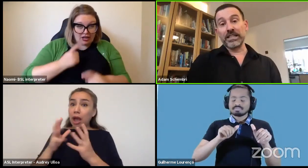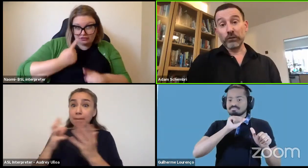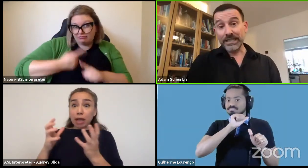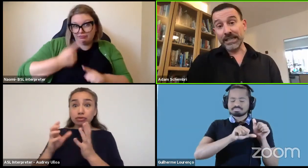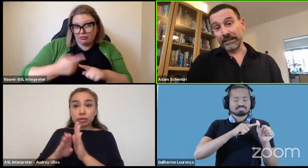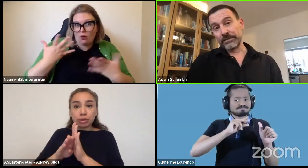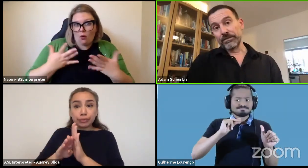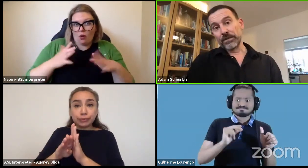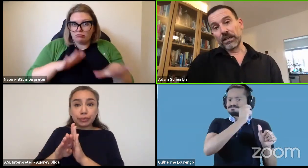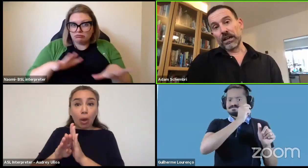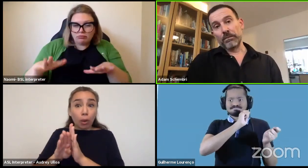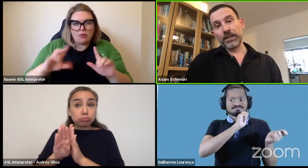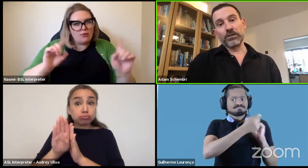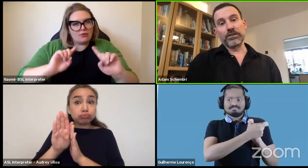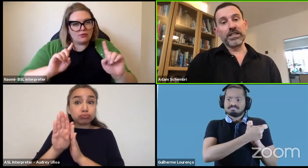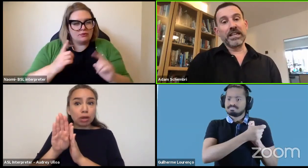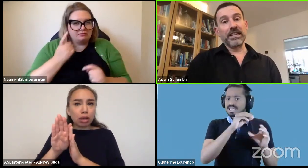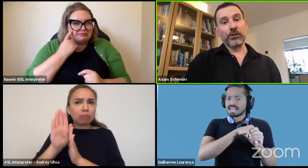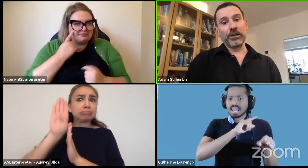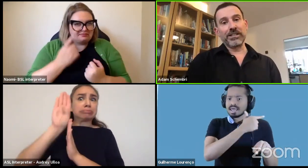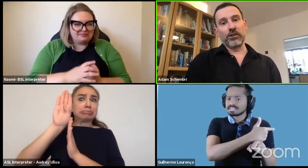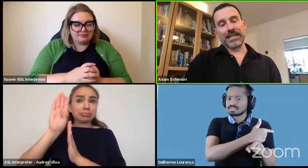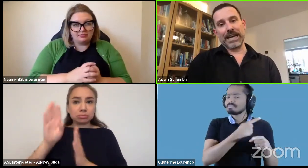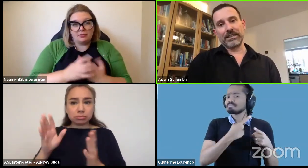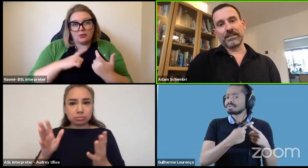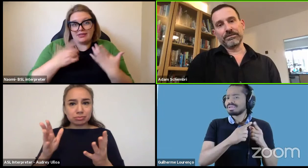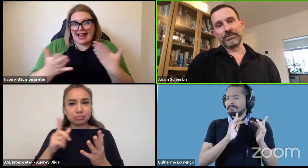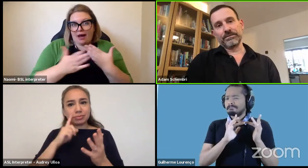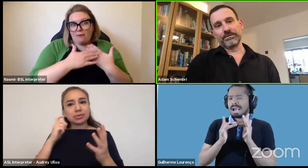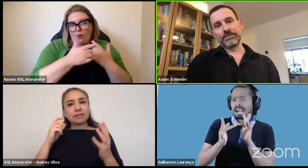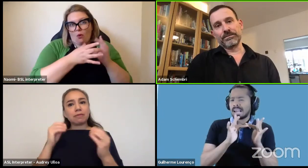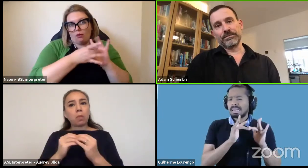is increasing because of this increased contact.